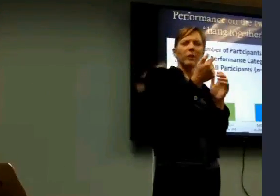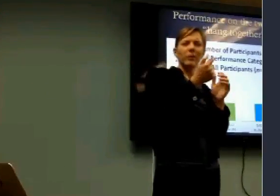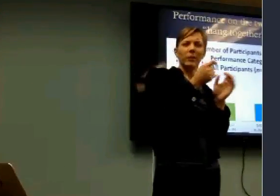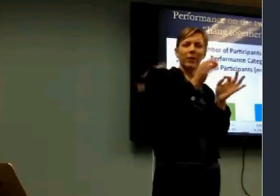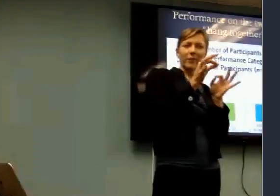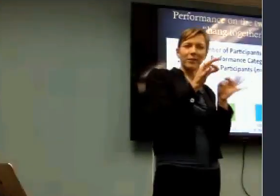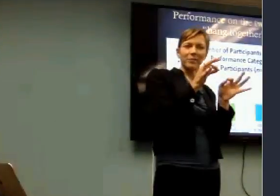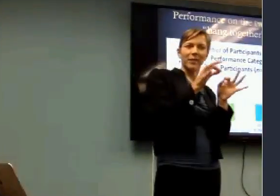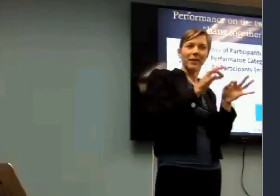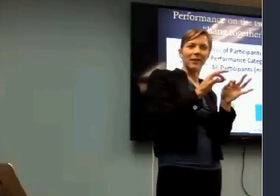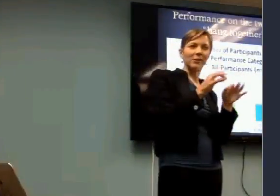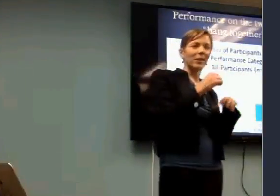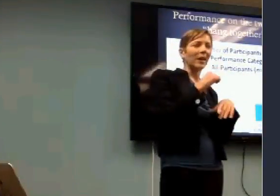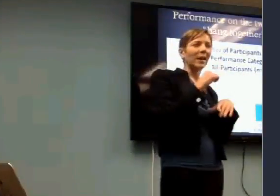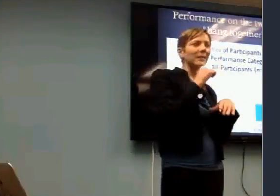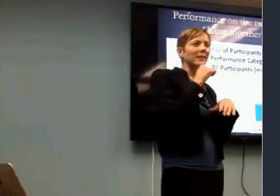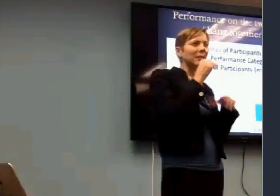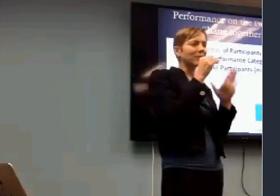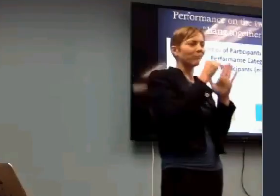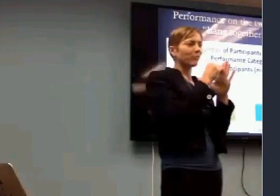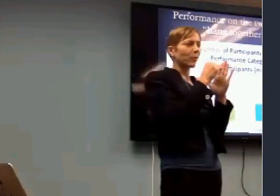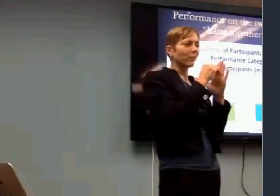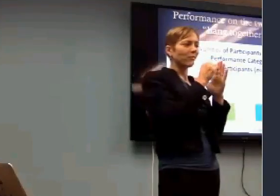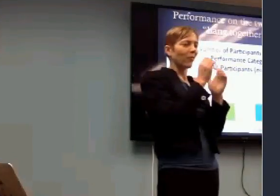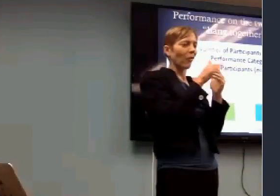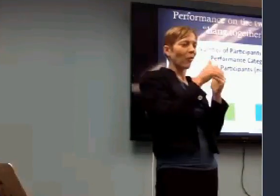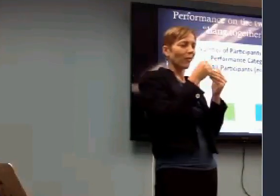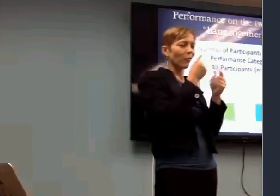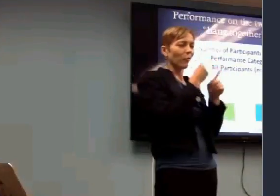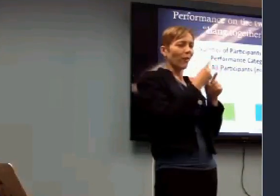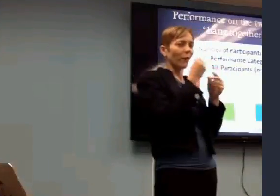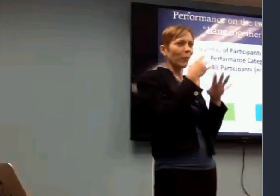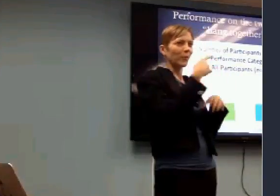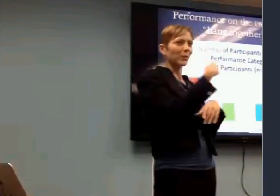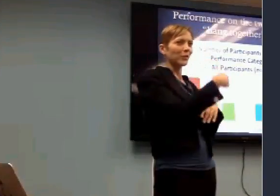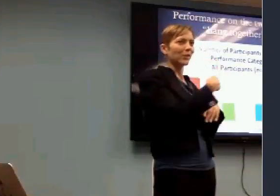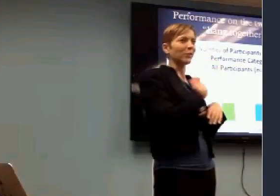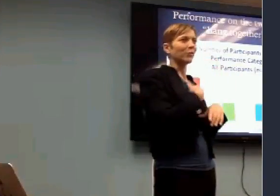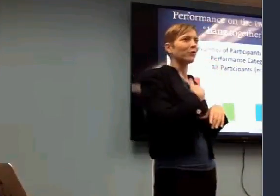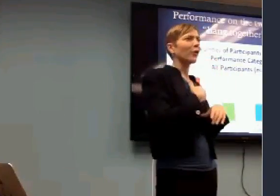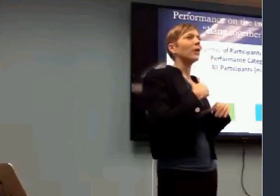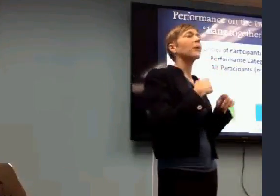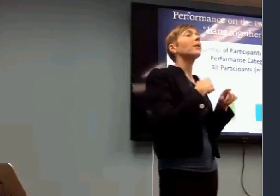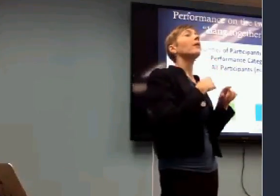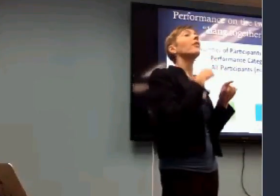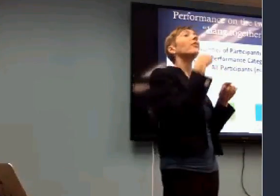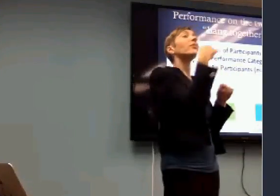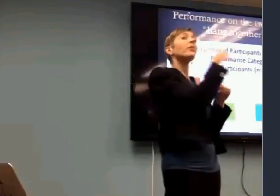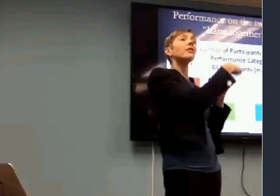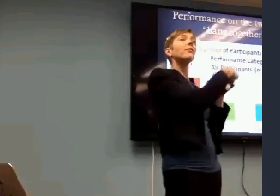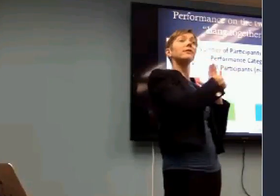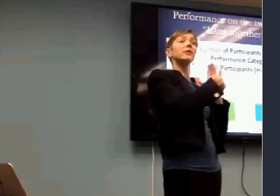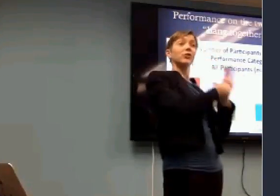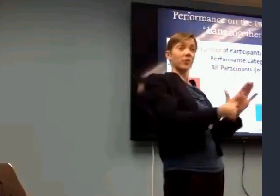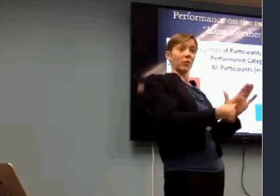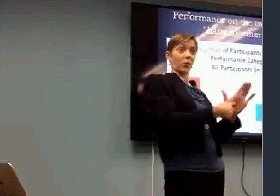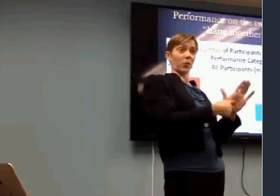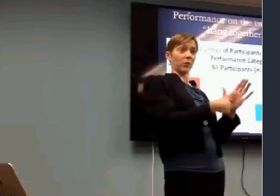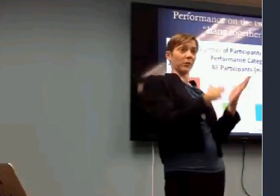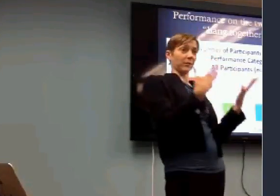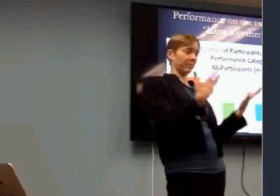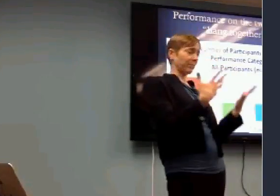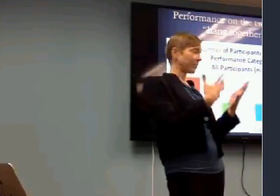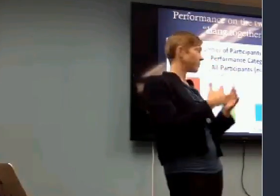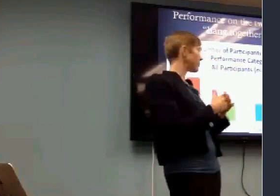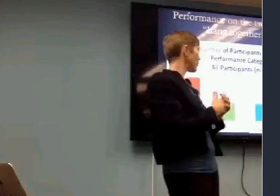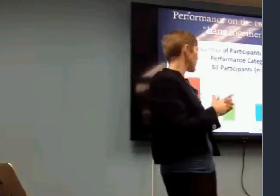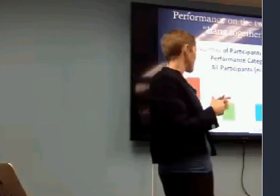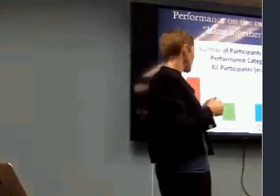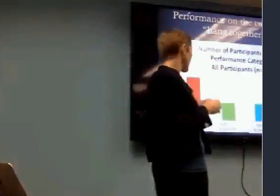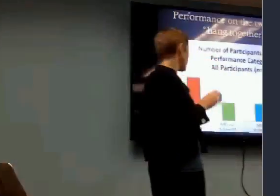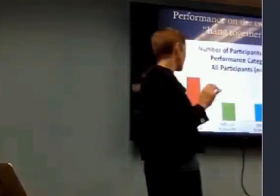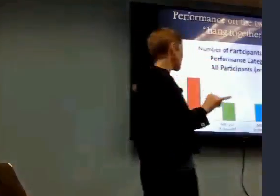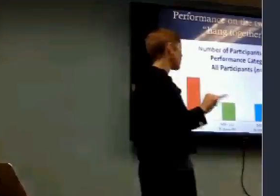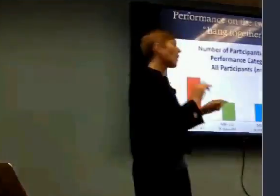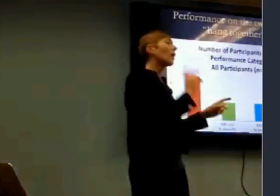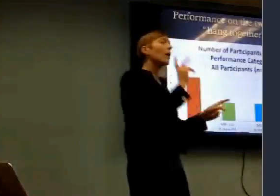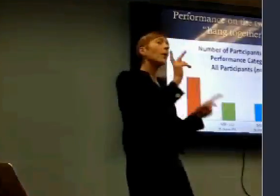So this graph requires a little bit of explaining. I don't think I put all the information that would help you right there. Here, what